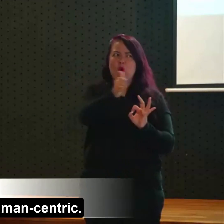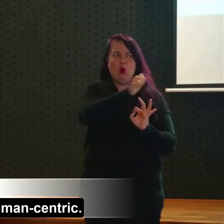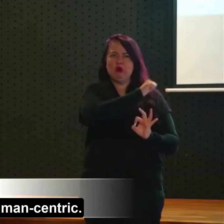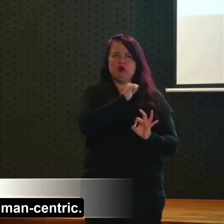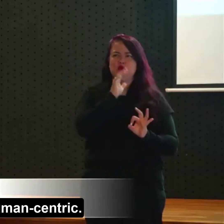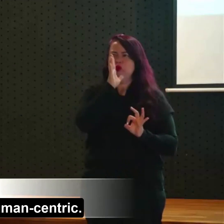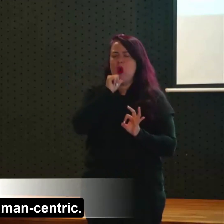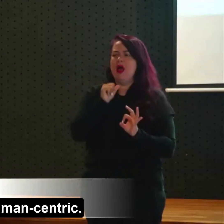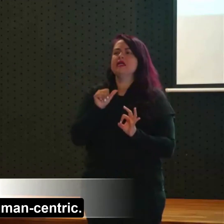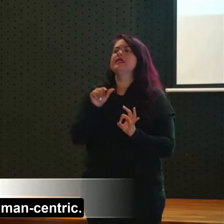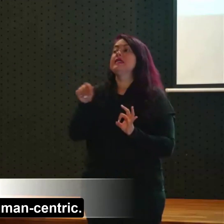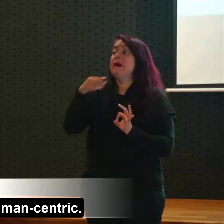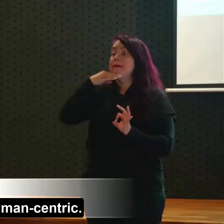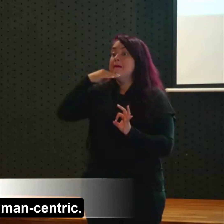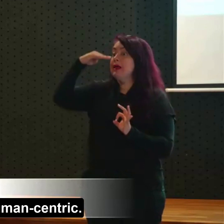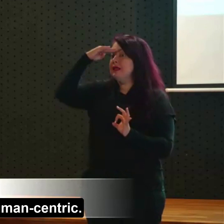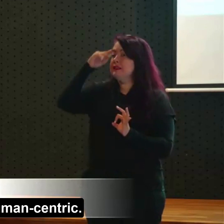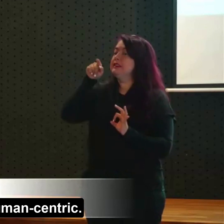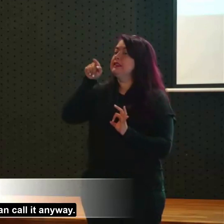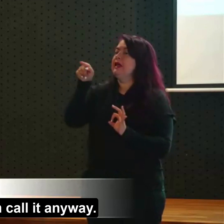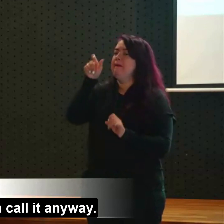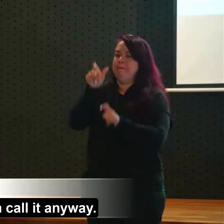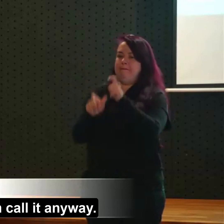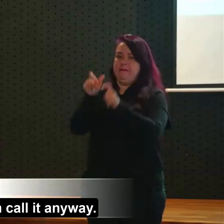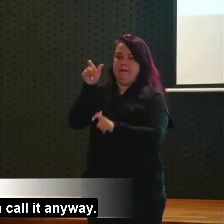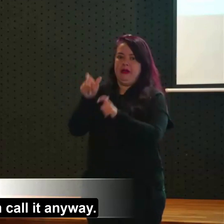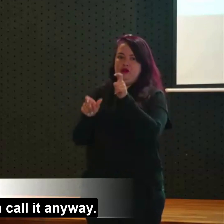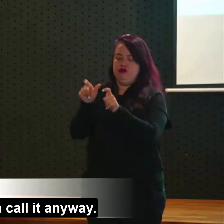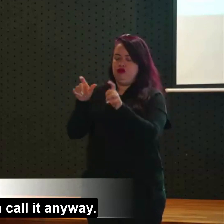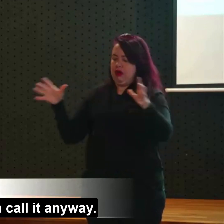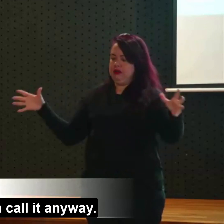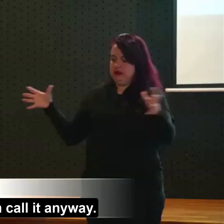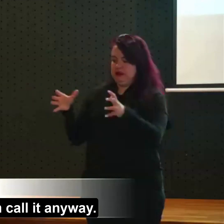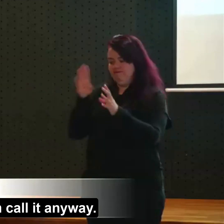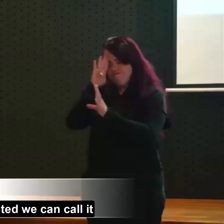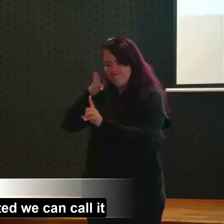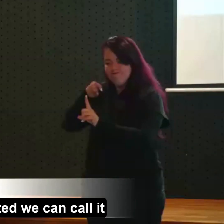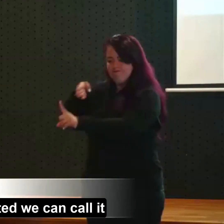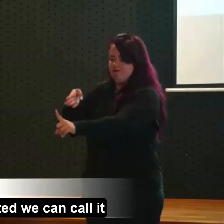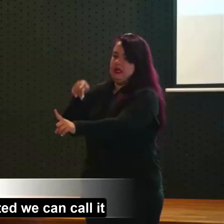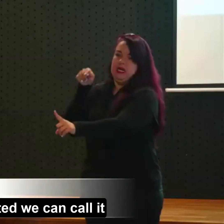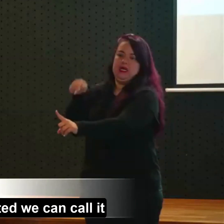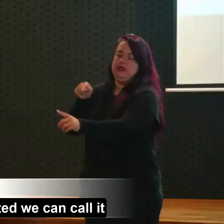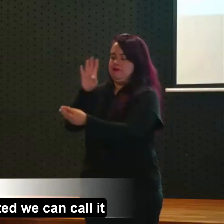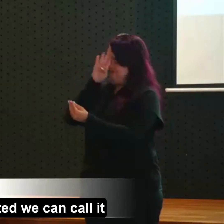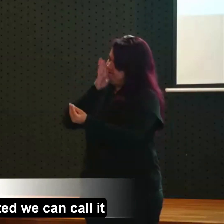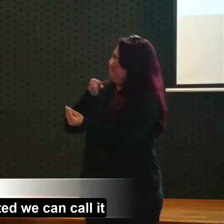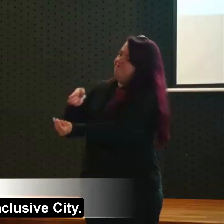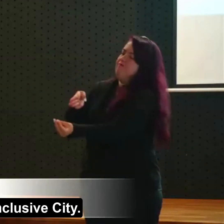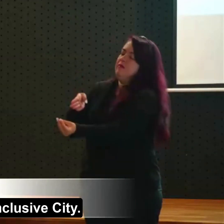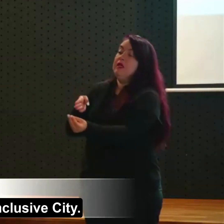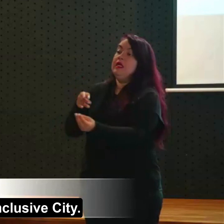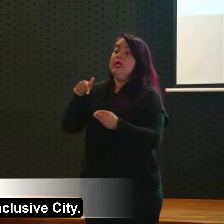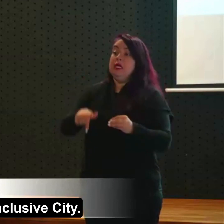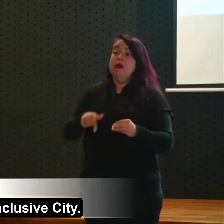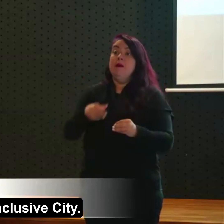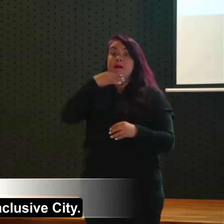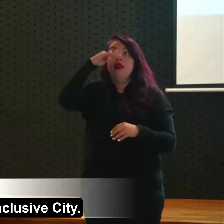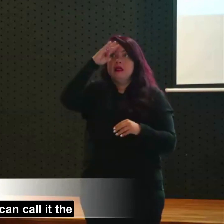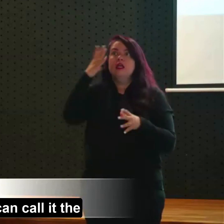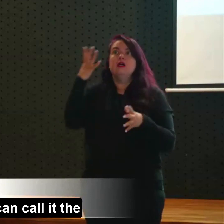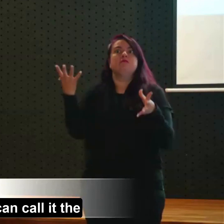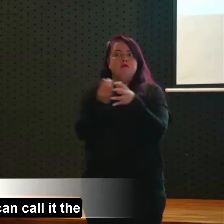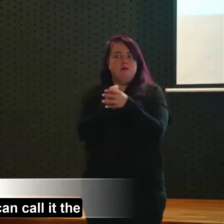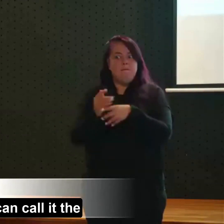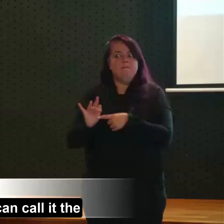countries. Medellín is human-centric. We can call it any way we want it. We can call it an inclusive